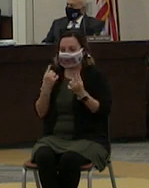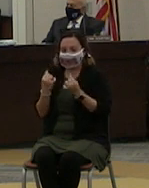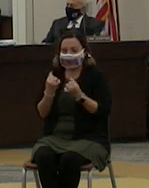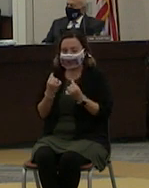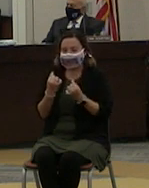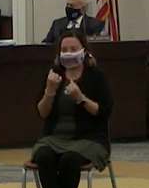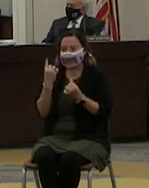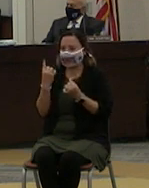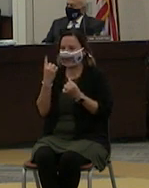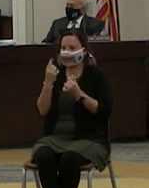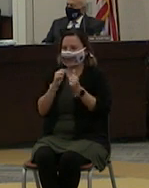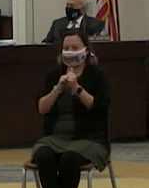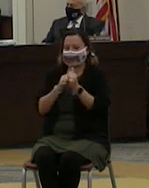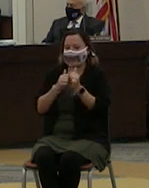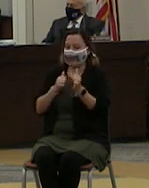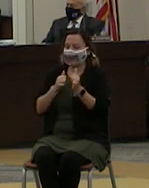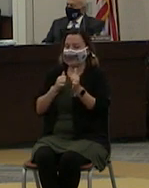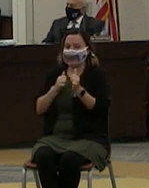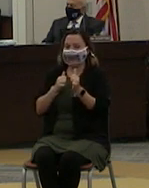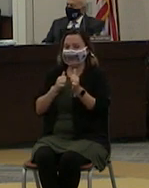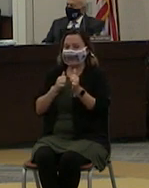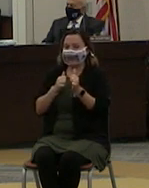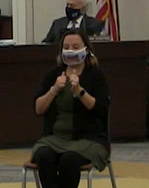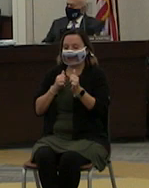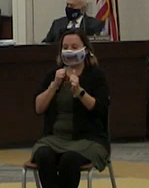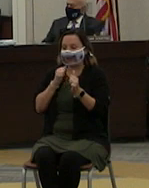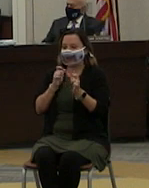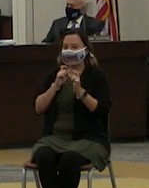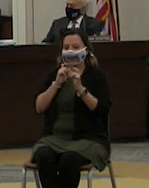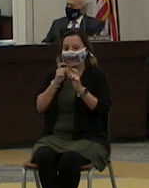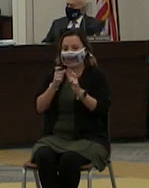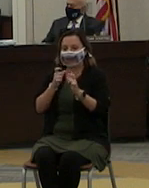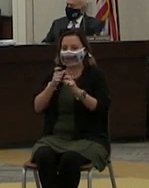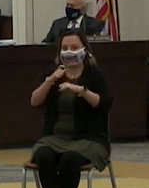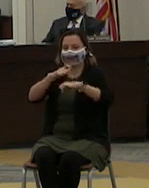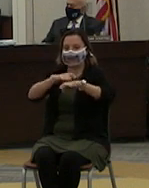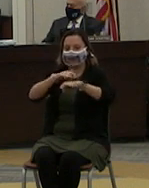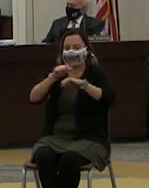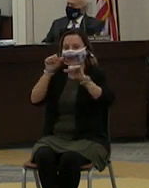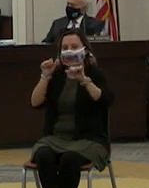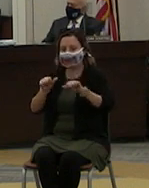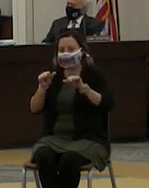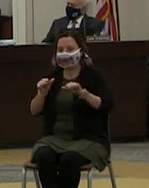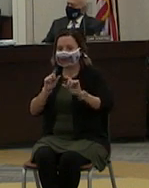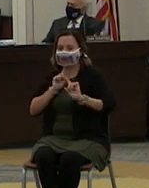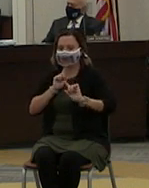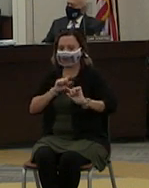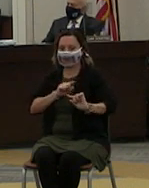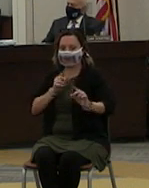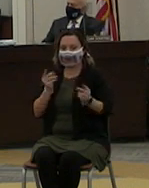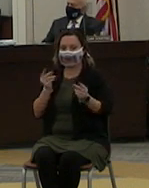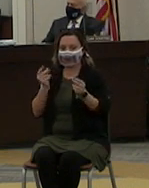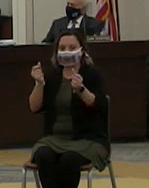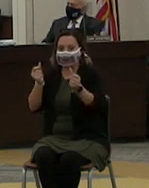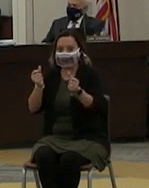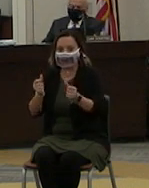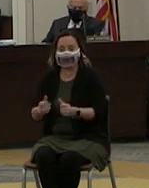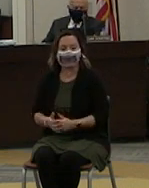lagging indicator and not give us the time and ability to respond quickly.